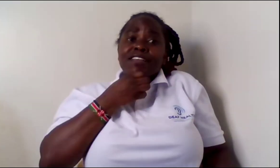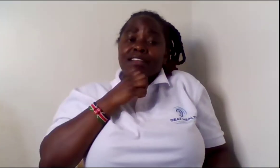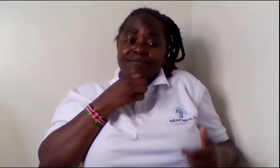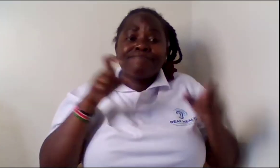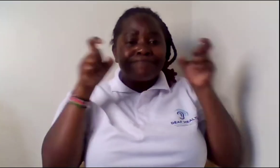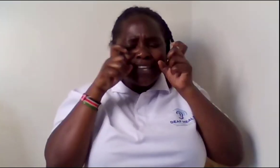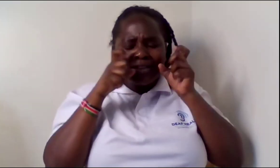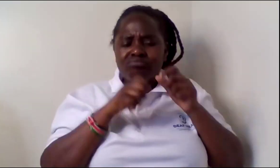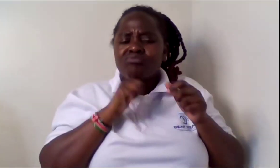online.